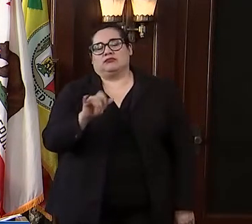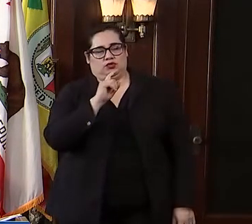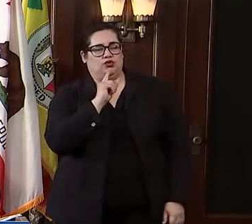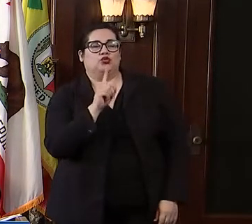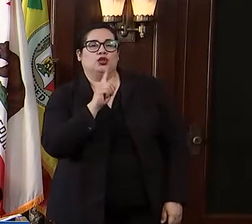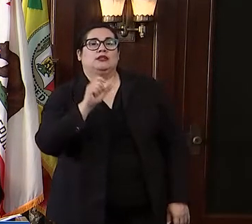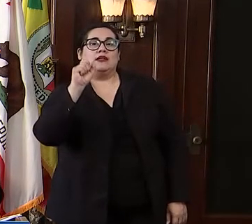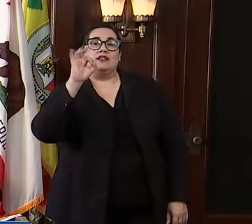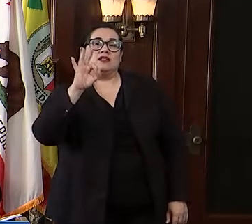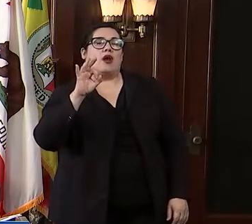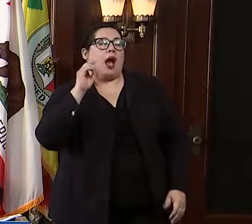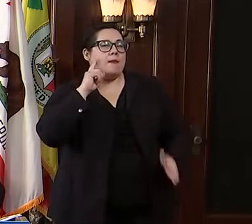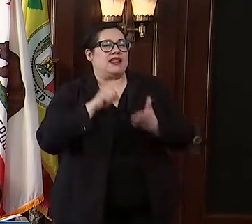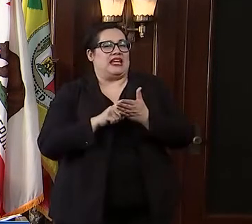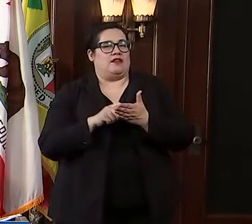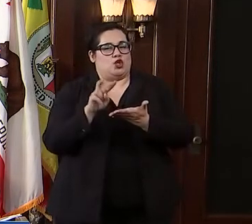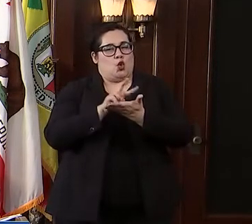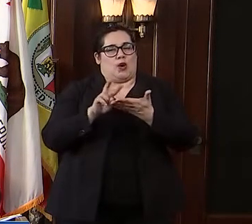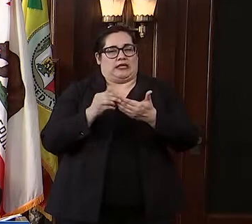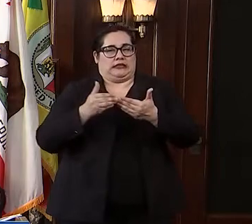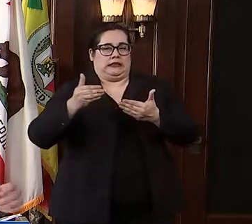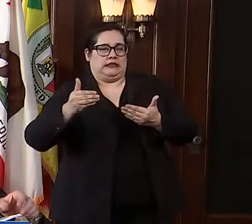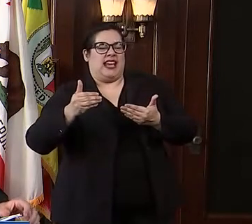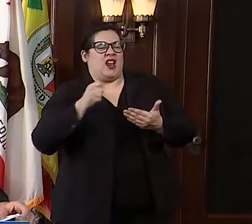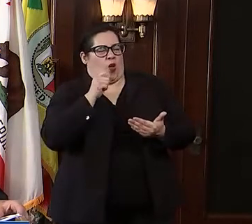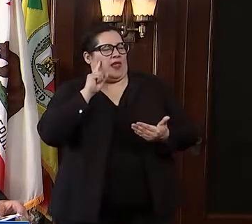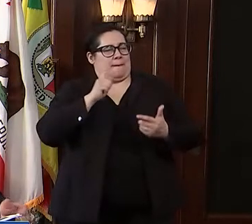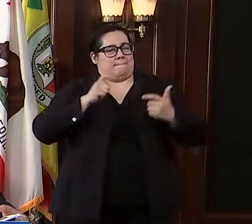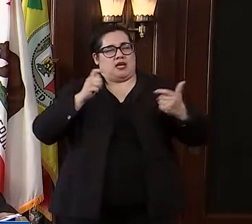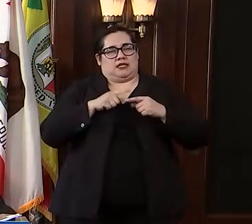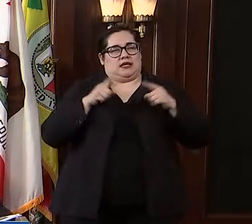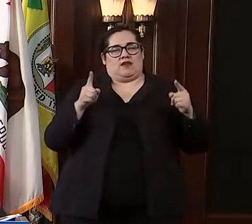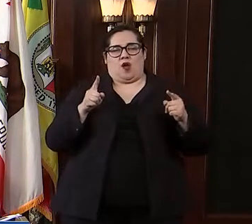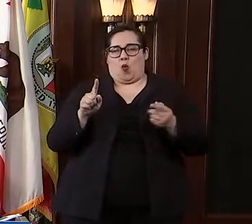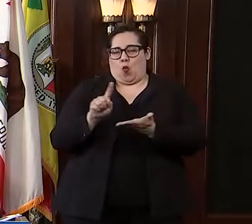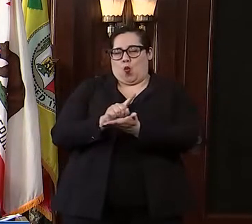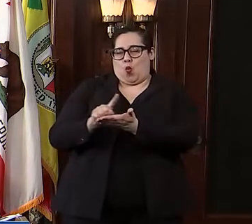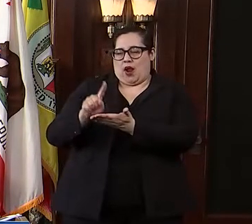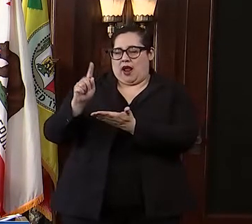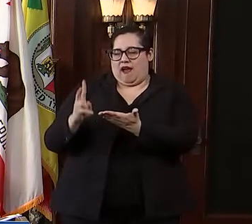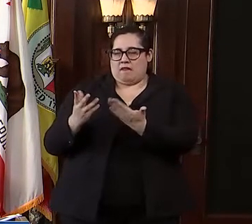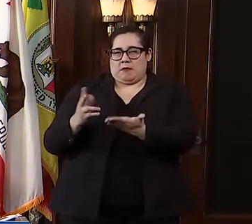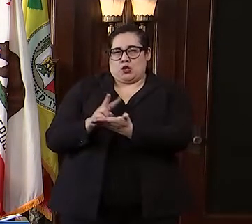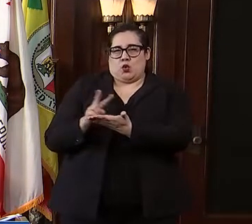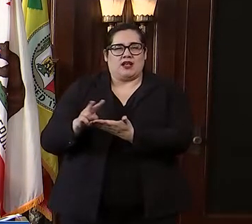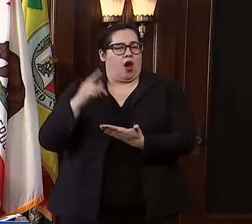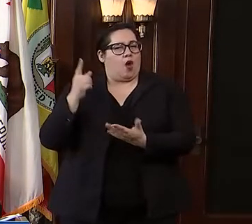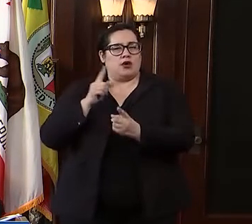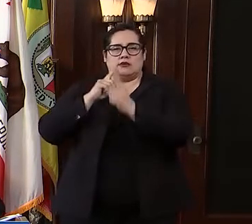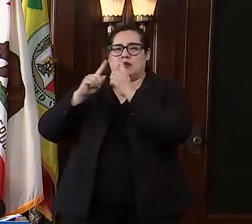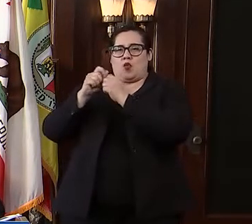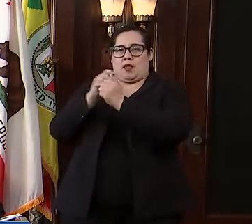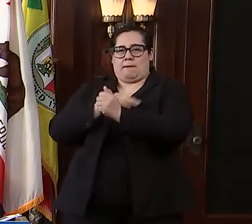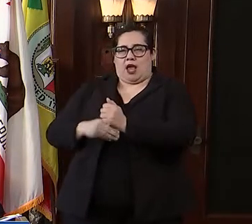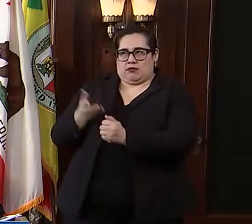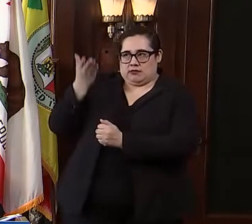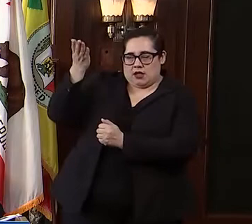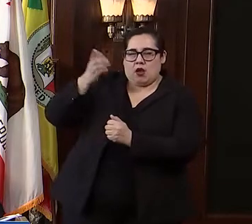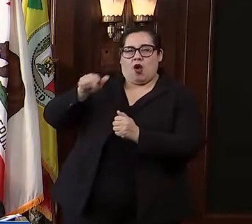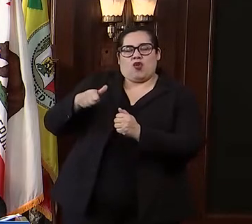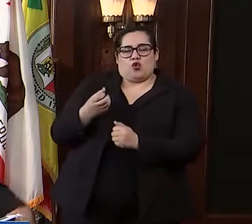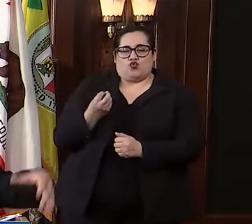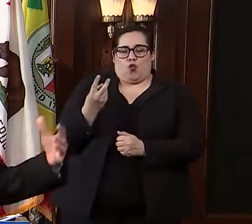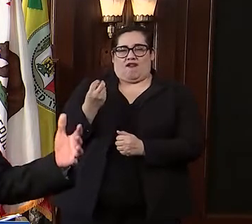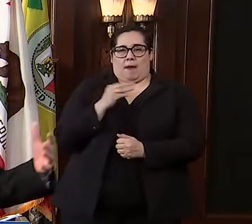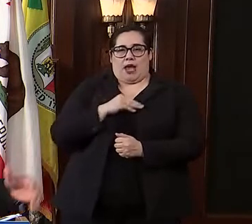believe, is doing in 2 weeks, so it's not so much of a difference. It's 2 weeks or maybe a week and a half. I speak all the time with Mayor London Breed and the other